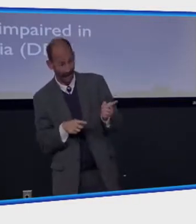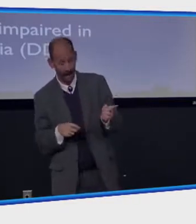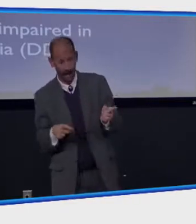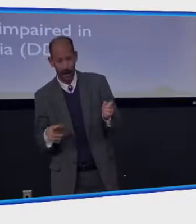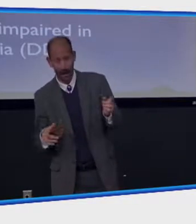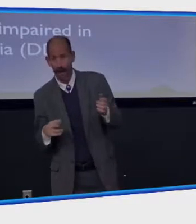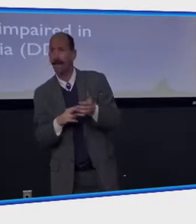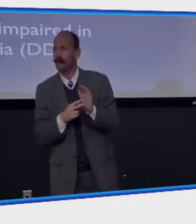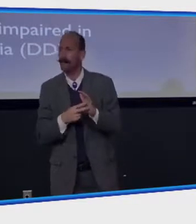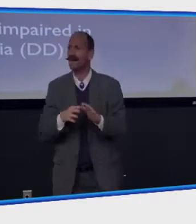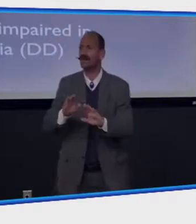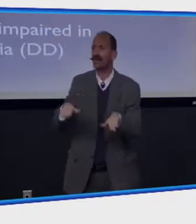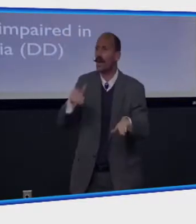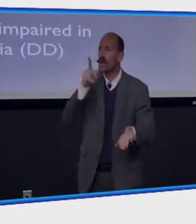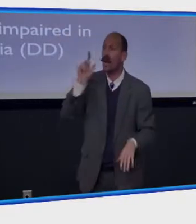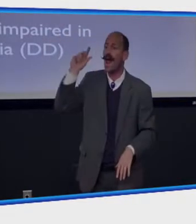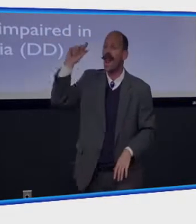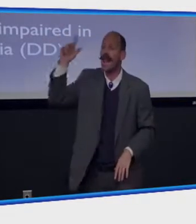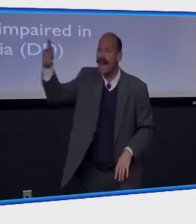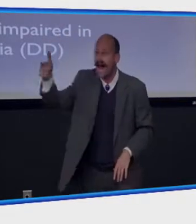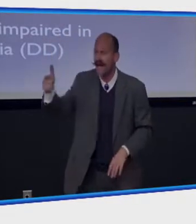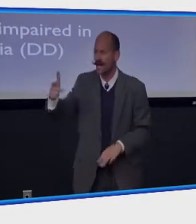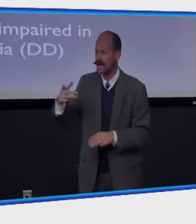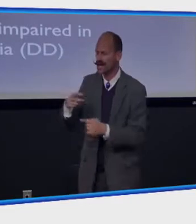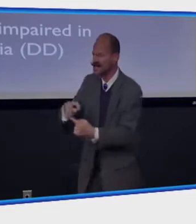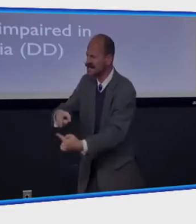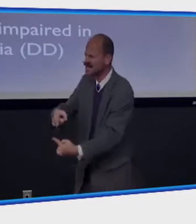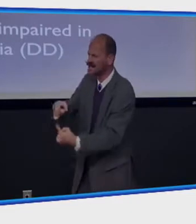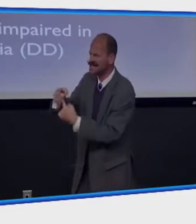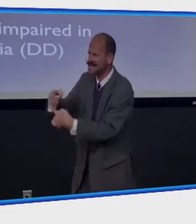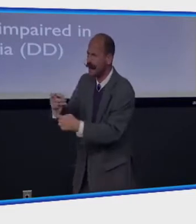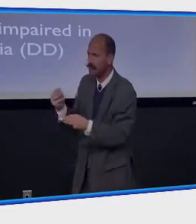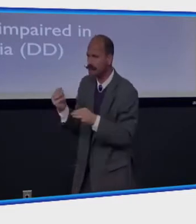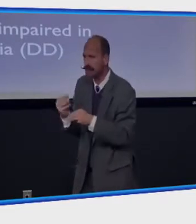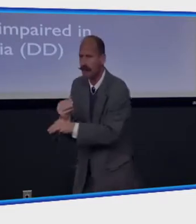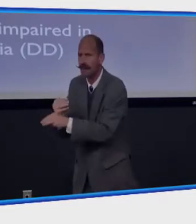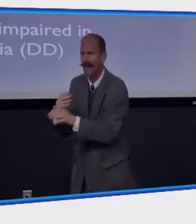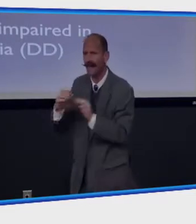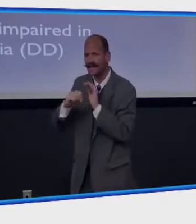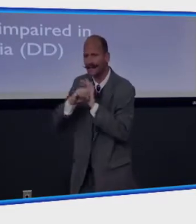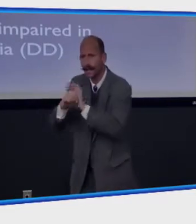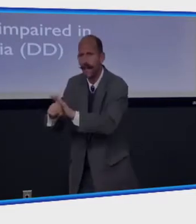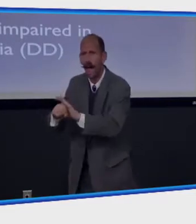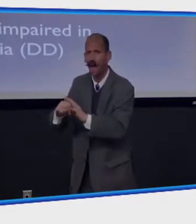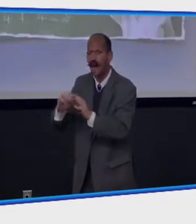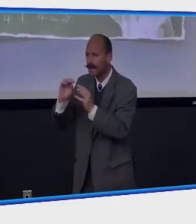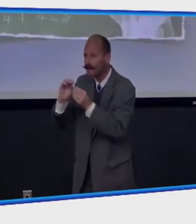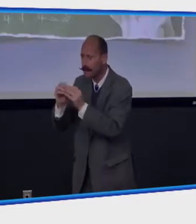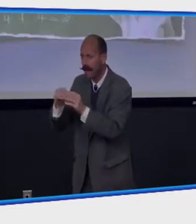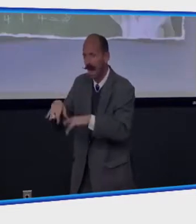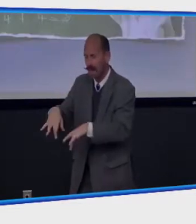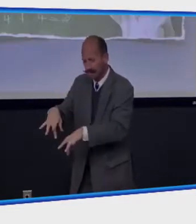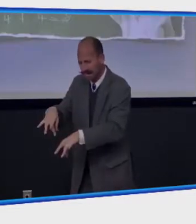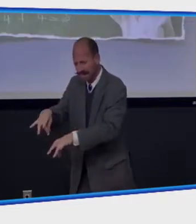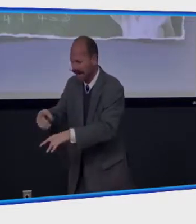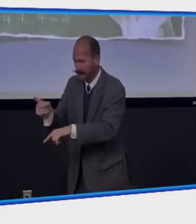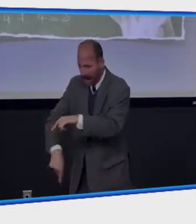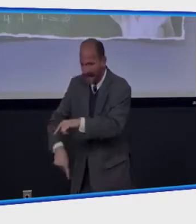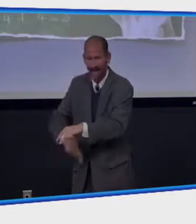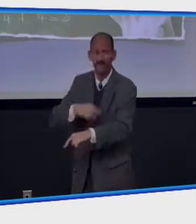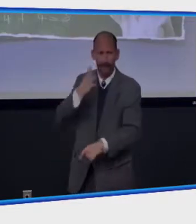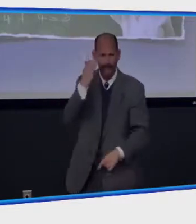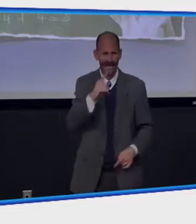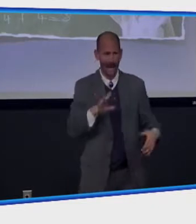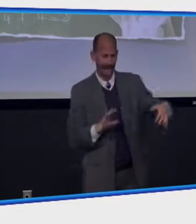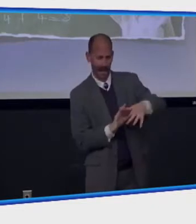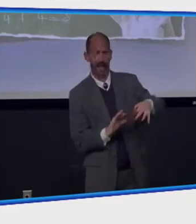children who go on to experience great difficulties in acquiring symbolic number skills. So we